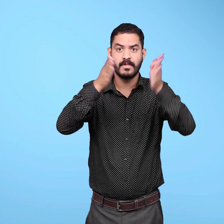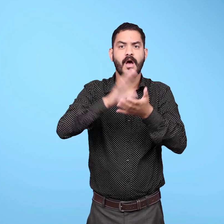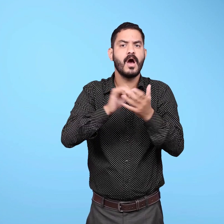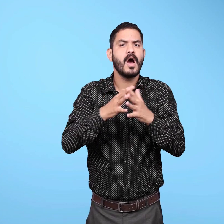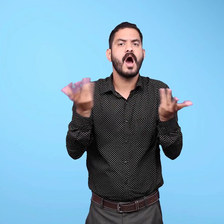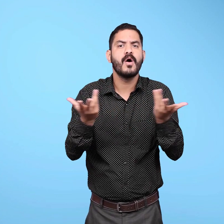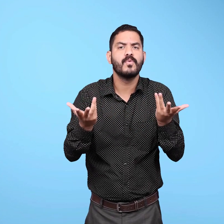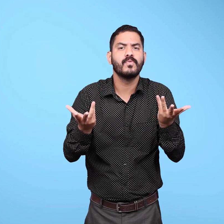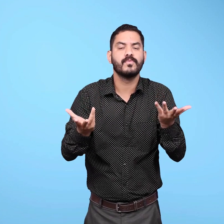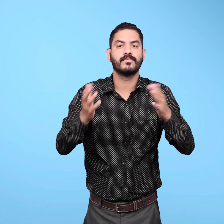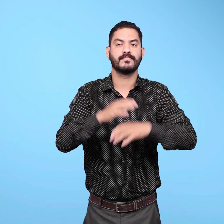How are they traveling?